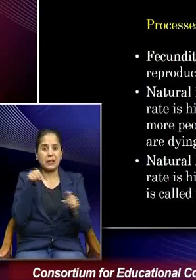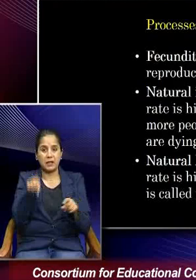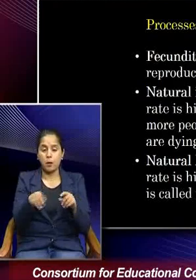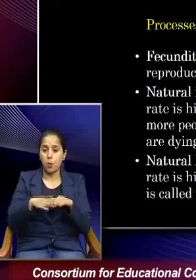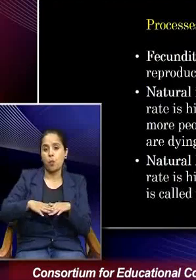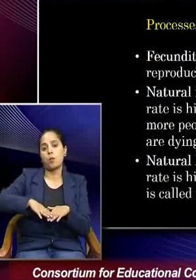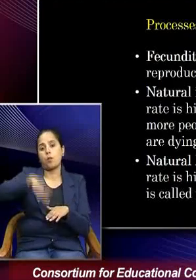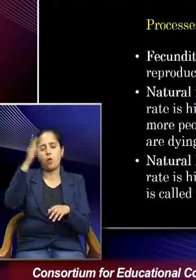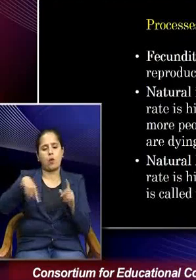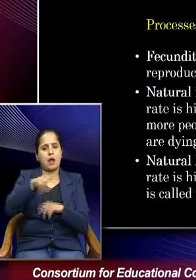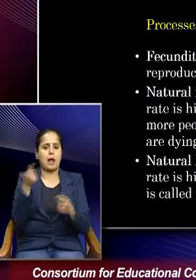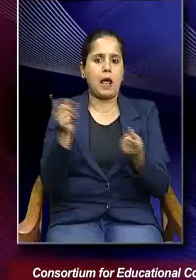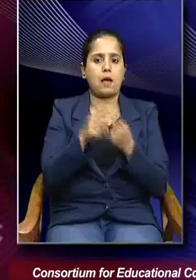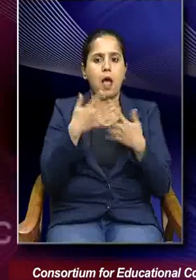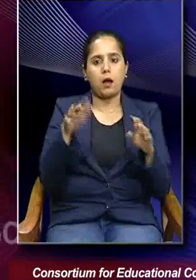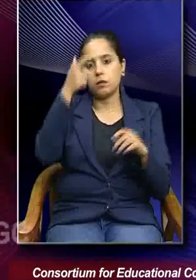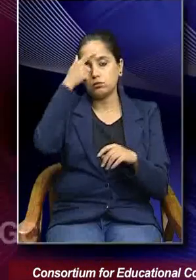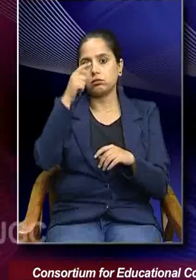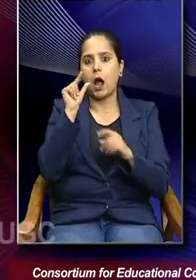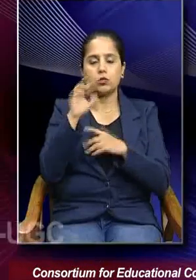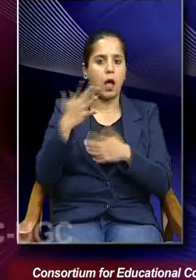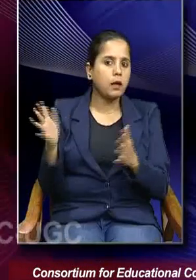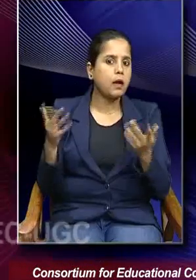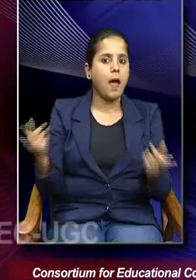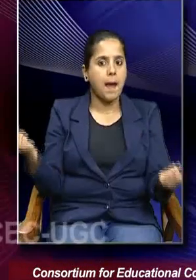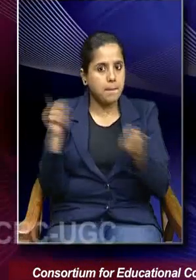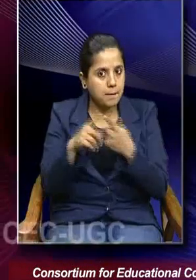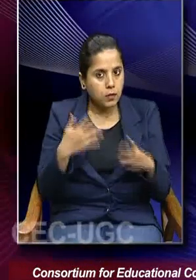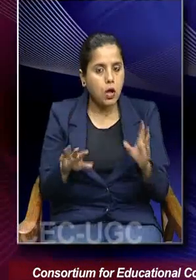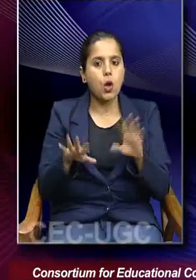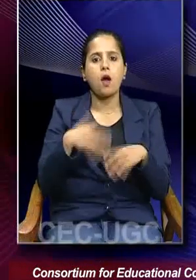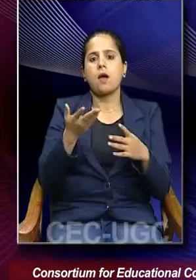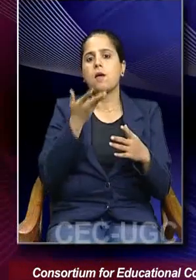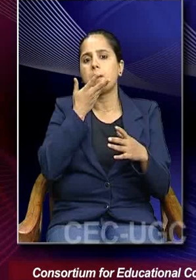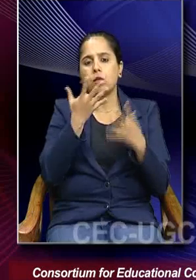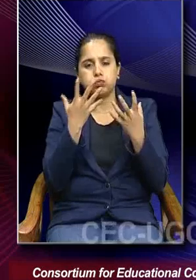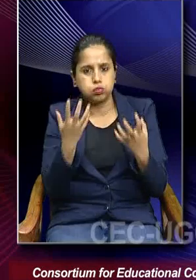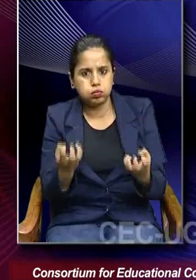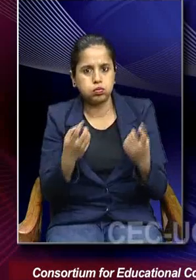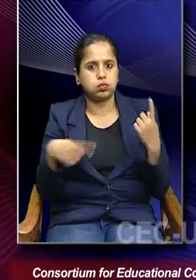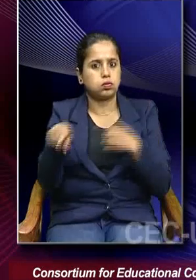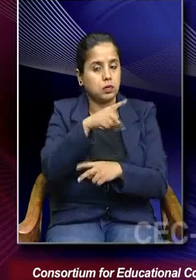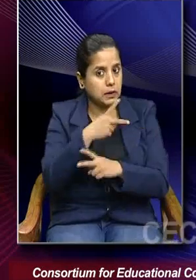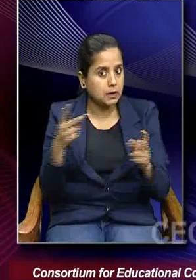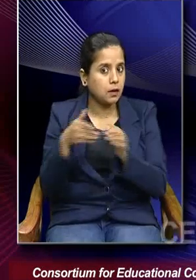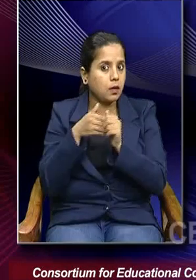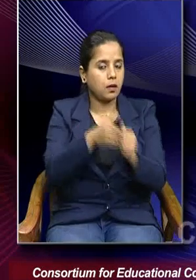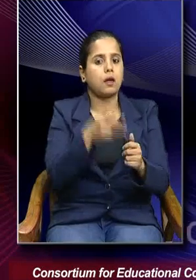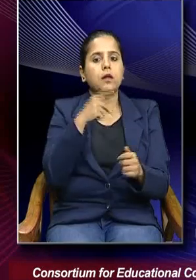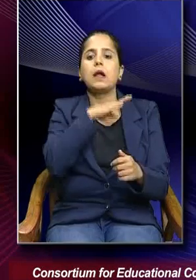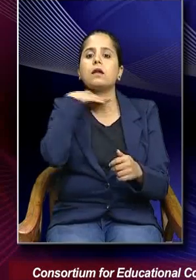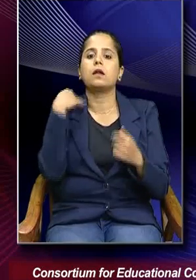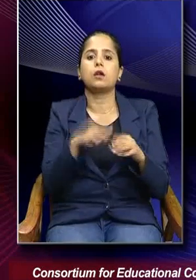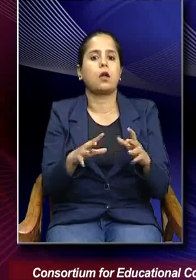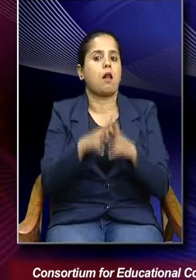For instance, if there is any epidemic or there is any kind of drought, famine, so these could lead to a death of a